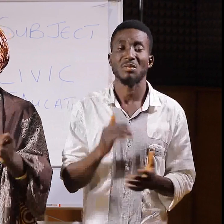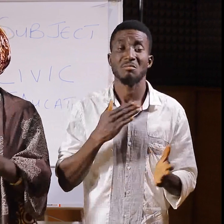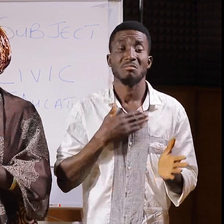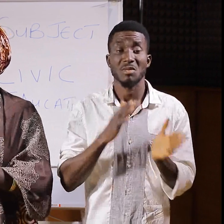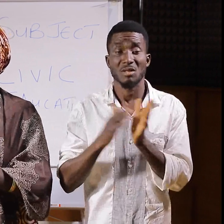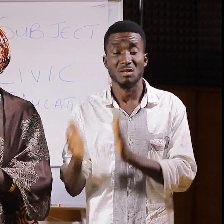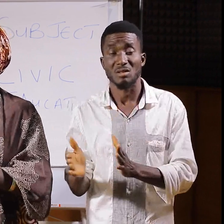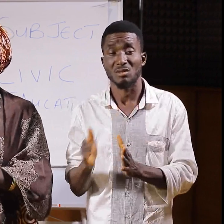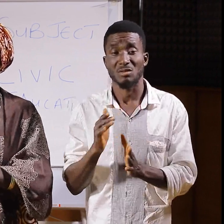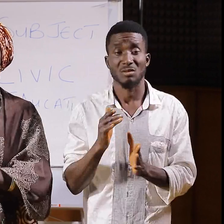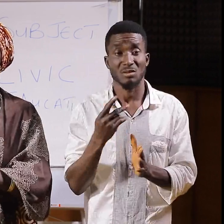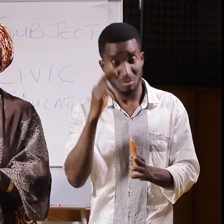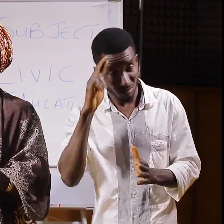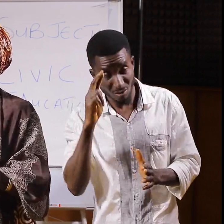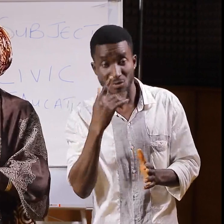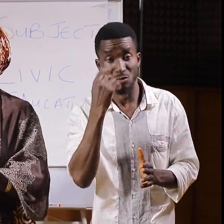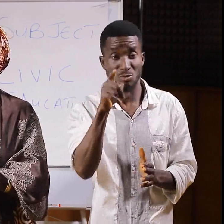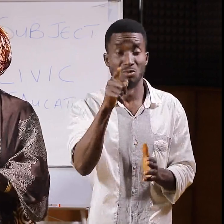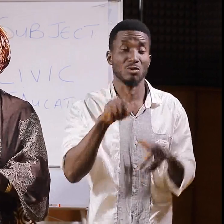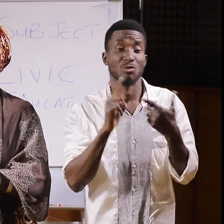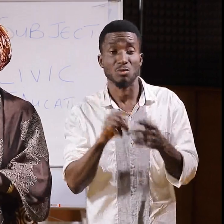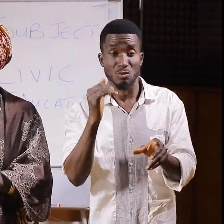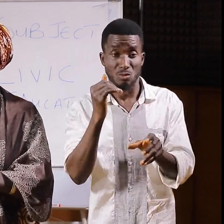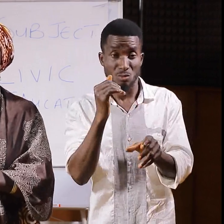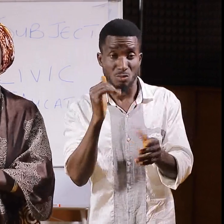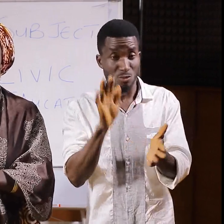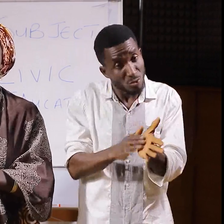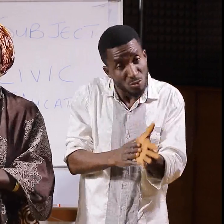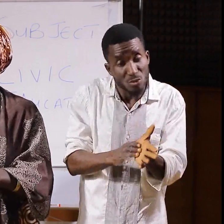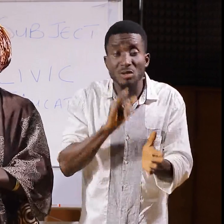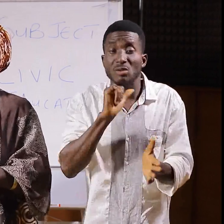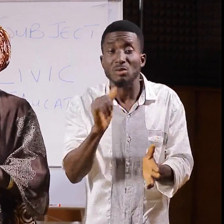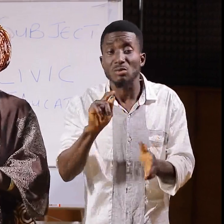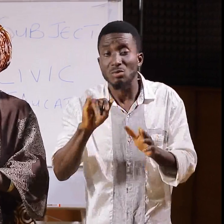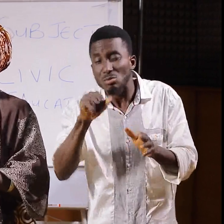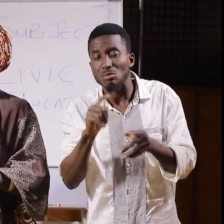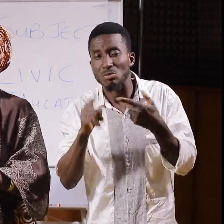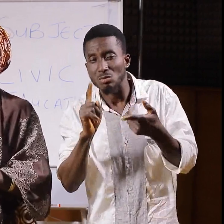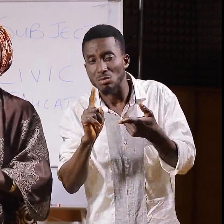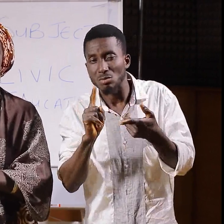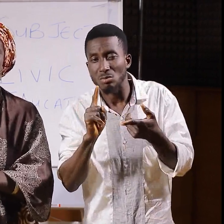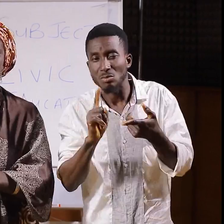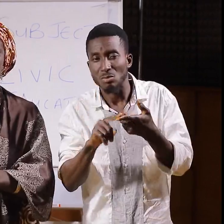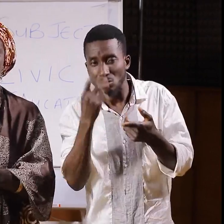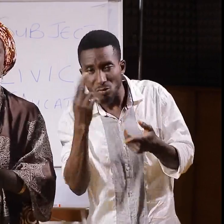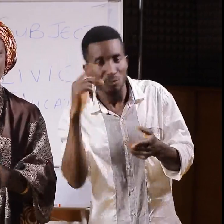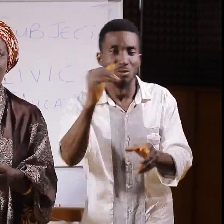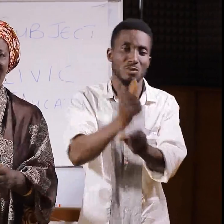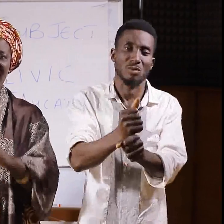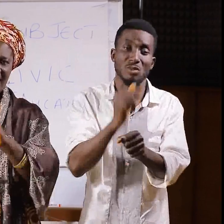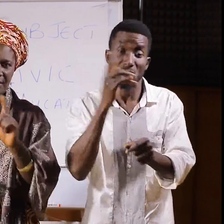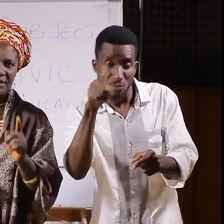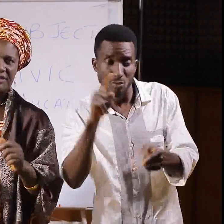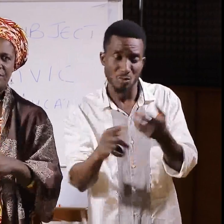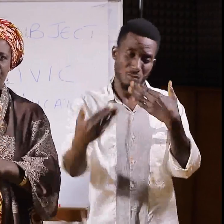the essence of you going to school is not just for you to come and look for job, but it's for you to come